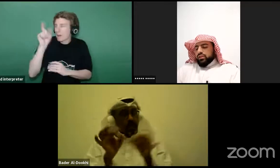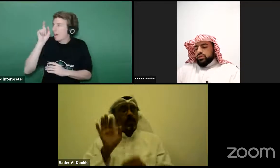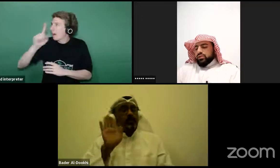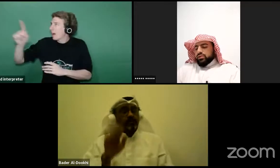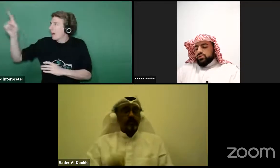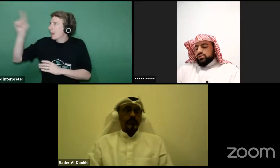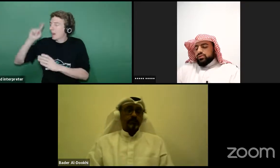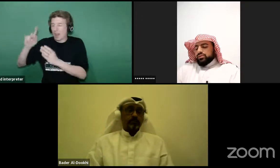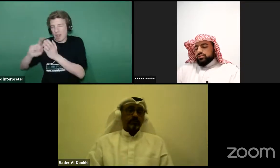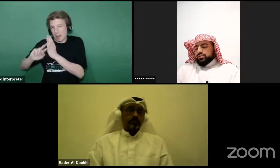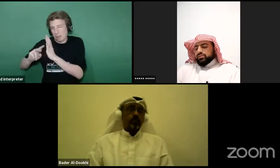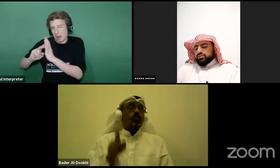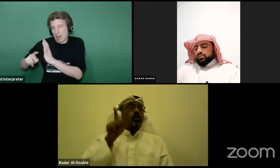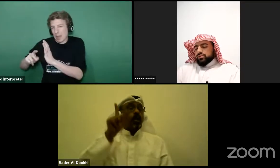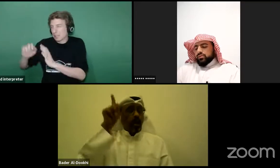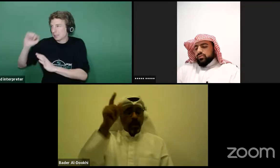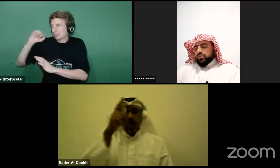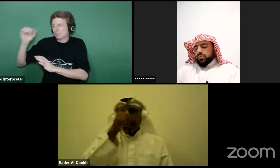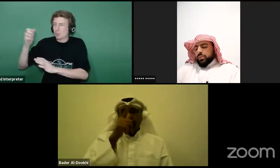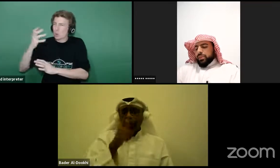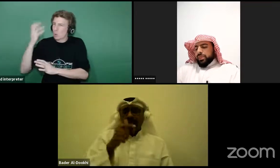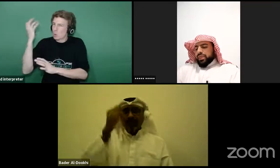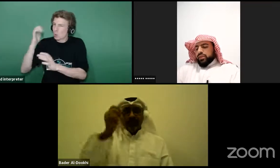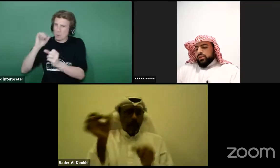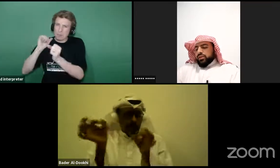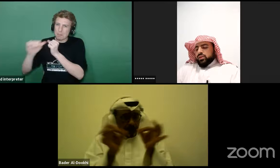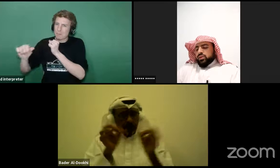Allah is the best of those who plot.